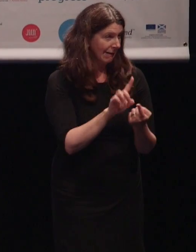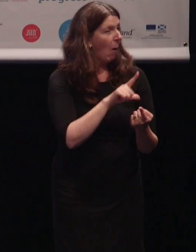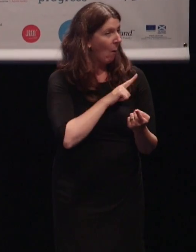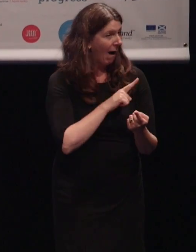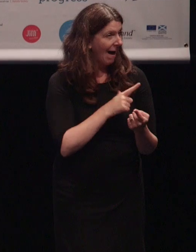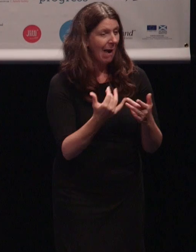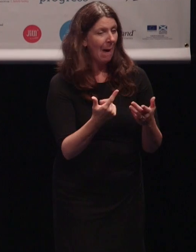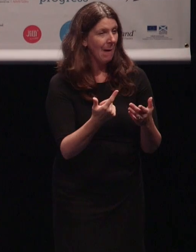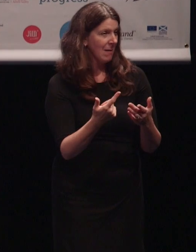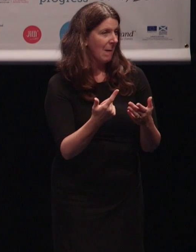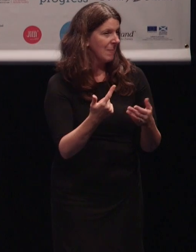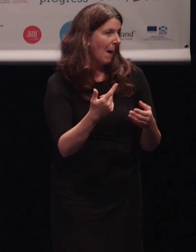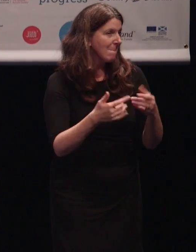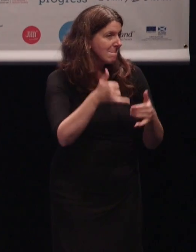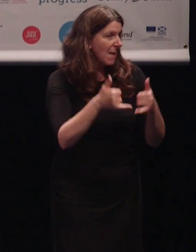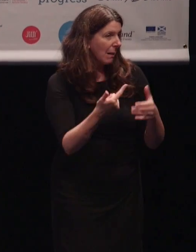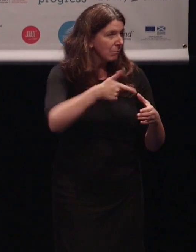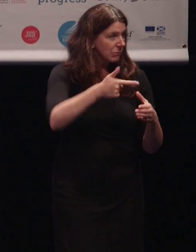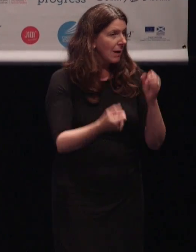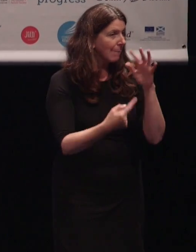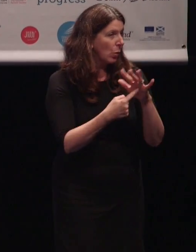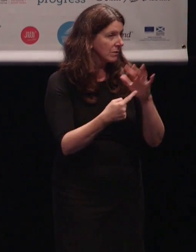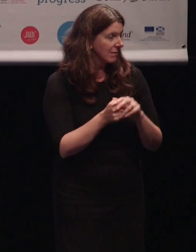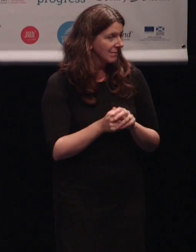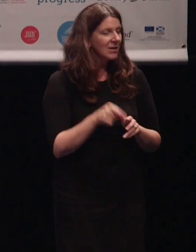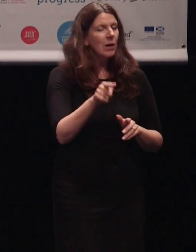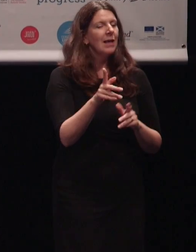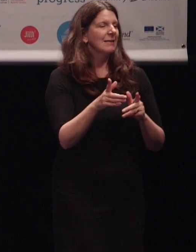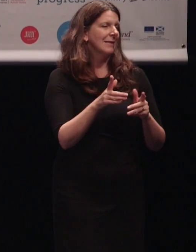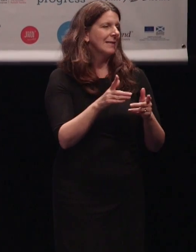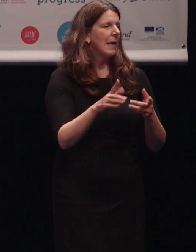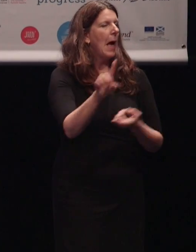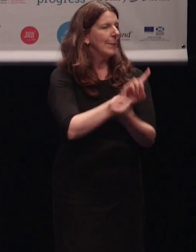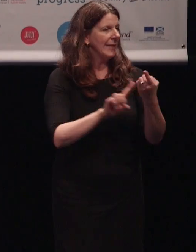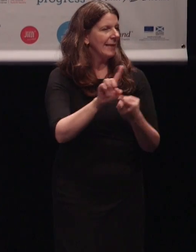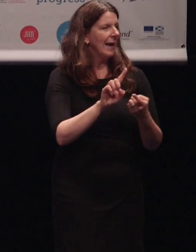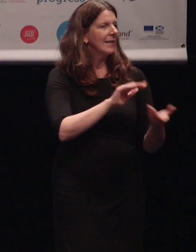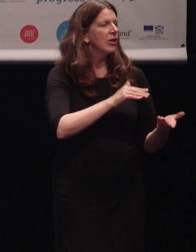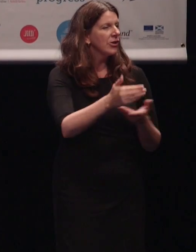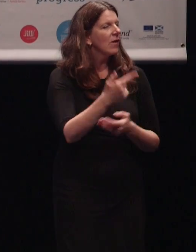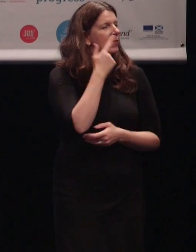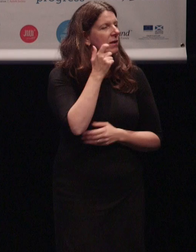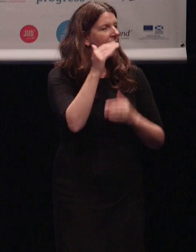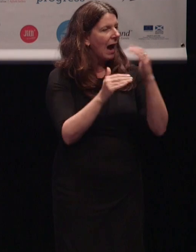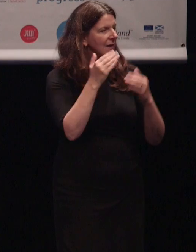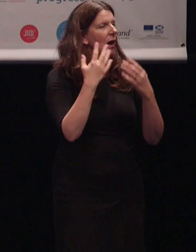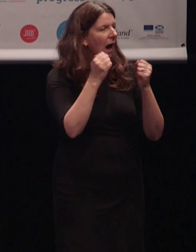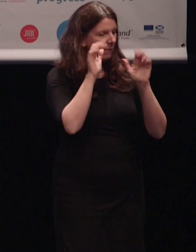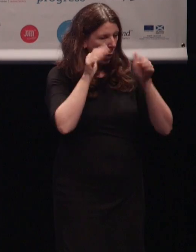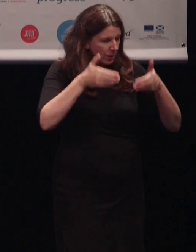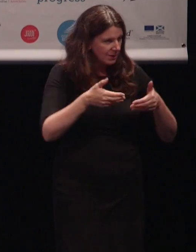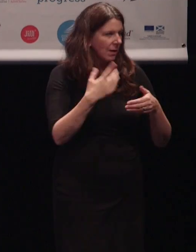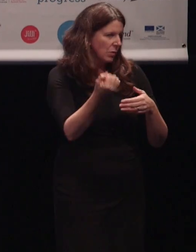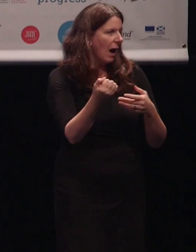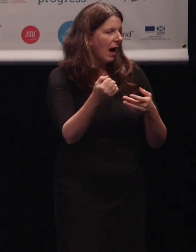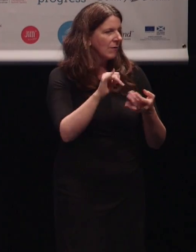This was a service, a leisure service for young adults with autism. And in this service, they had a little staff meeting